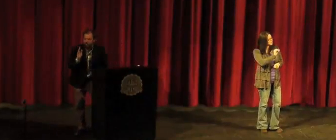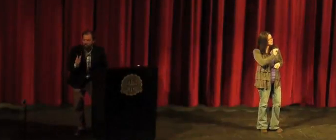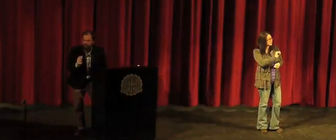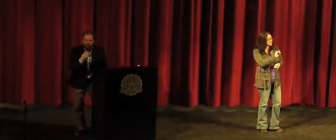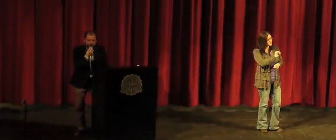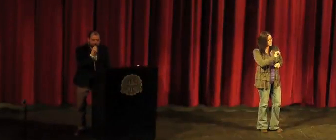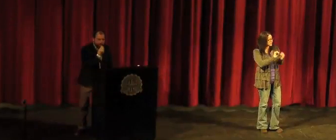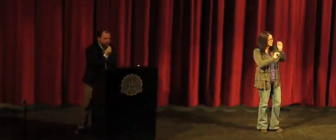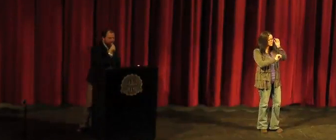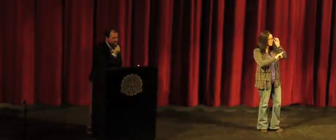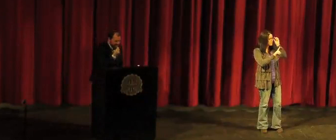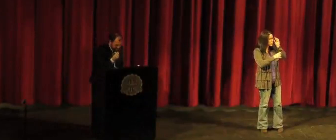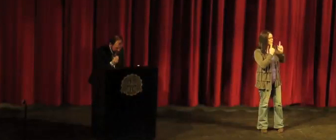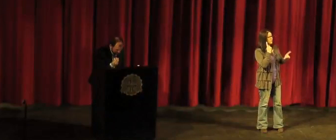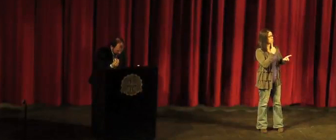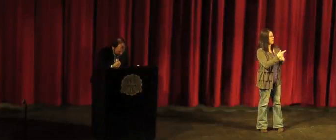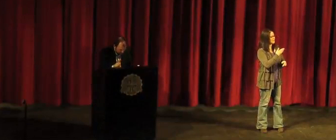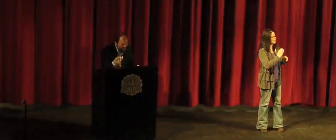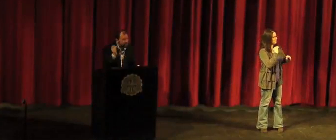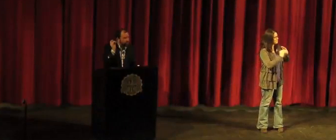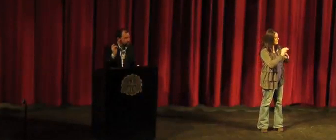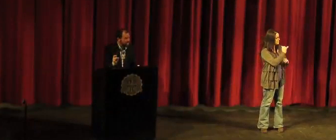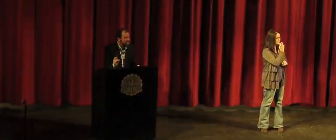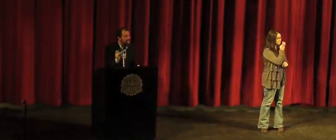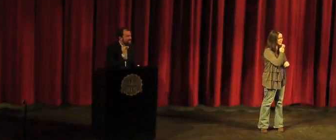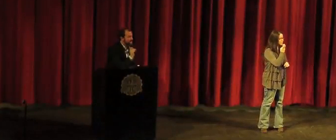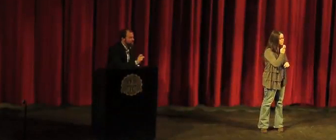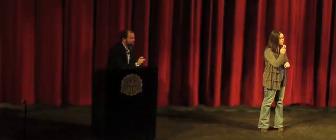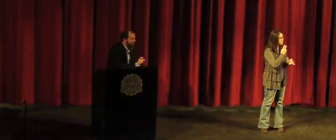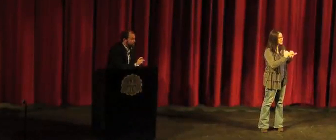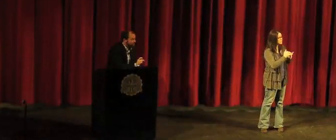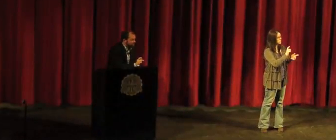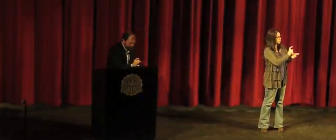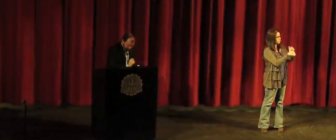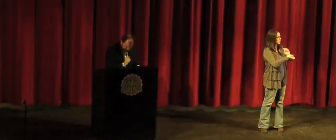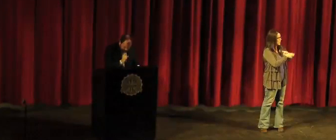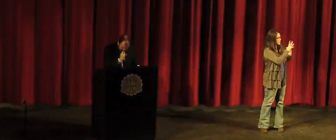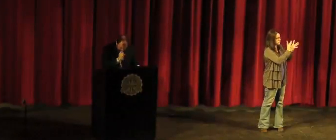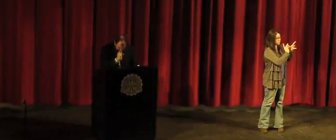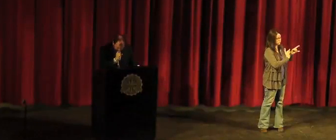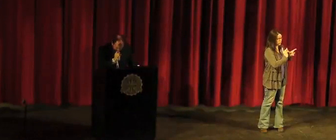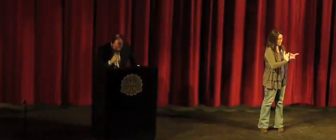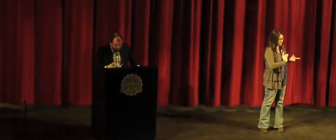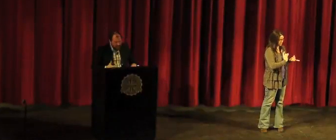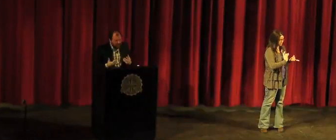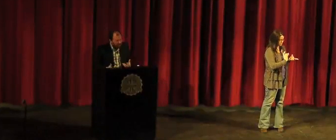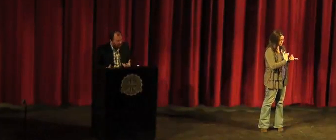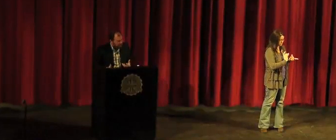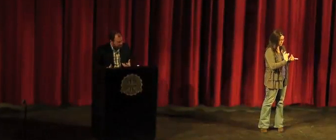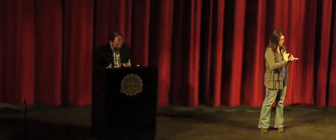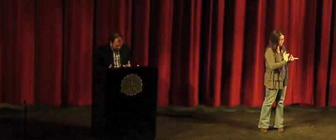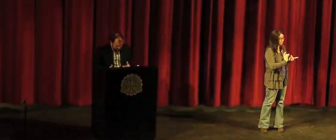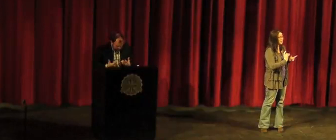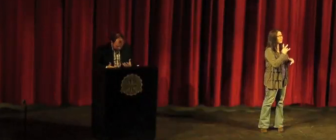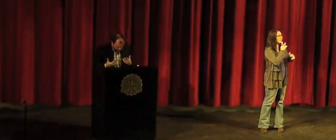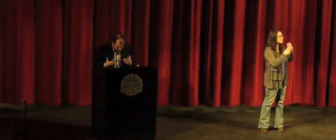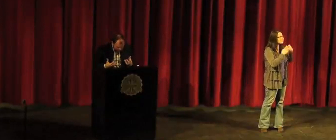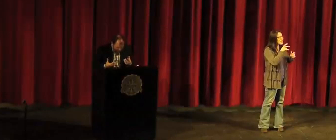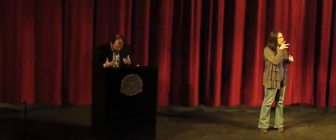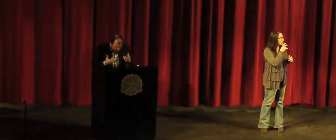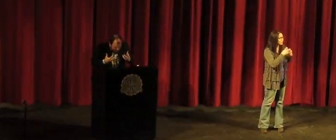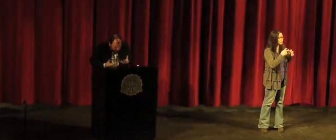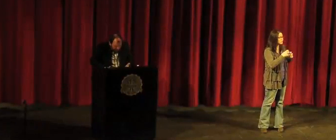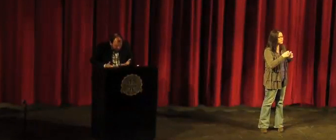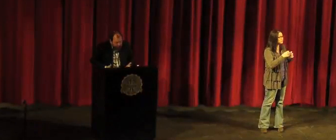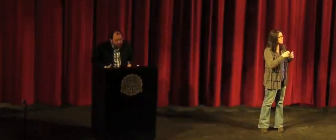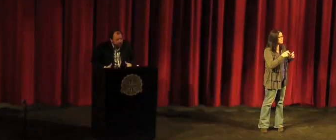adequate prescription for Bertie's stammer is re-narration. The stutter, you could say, burbles up